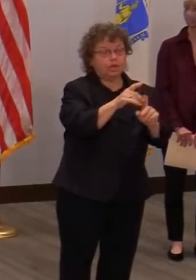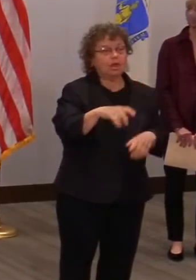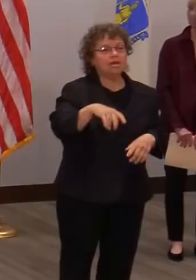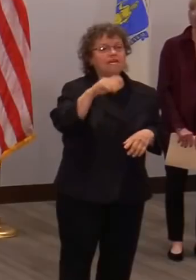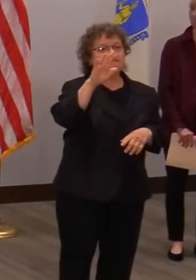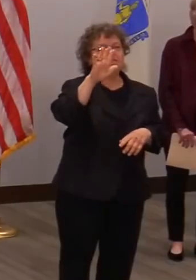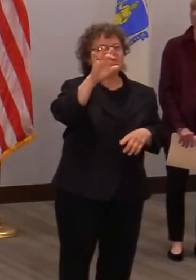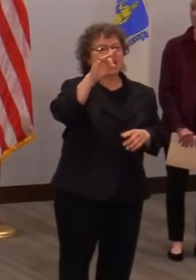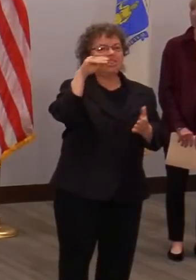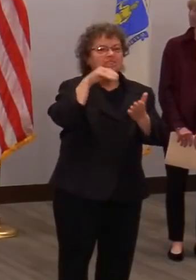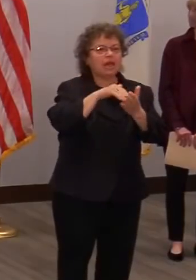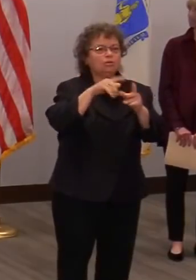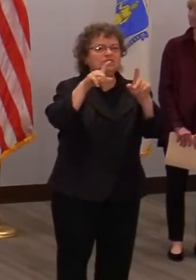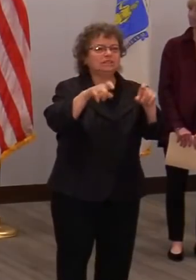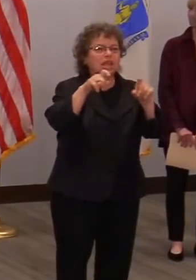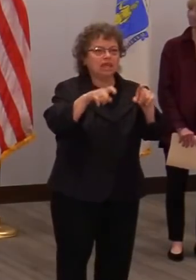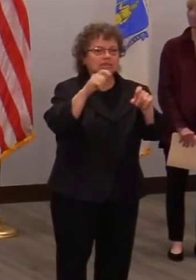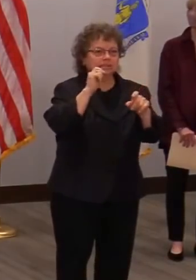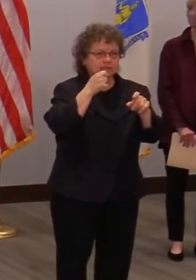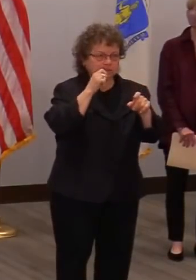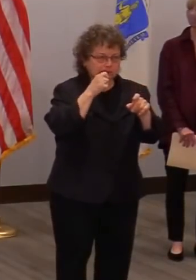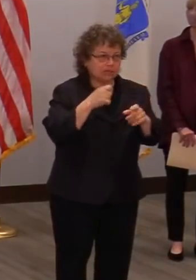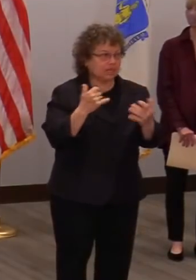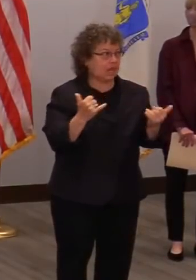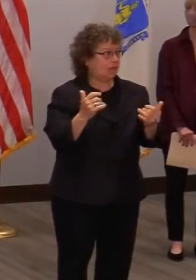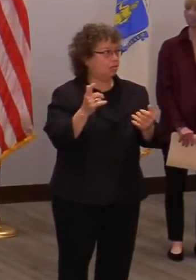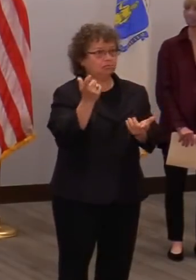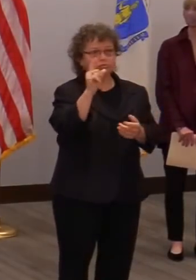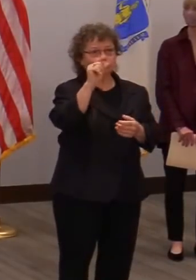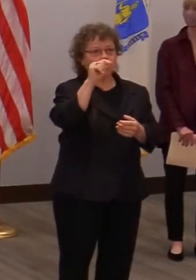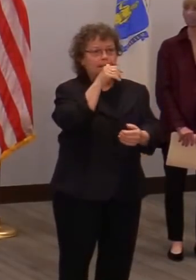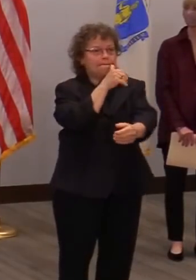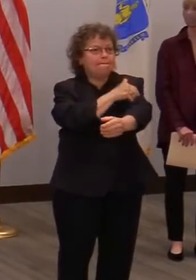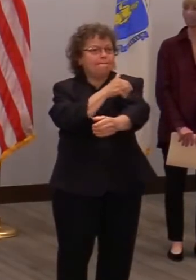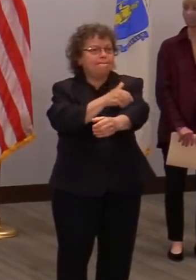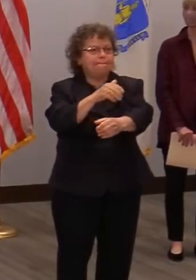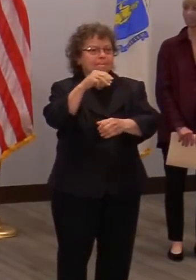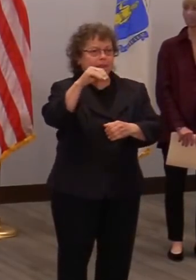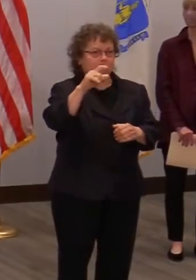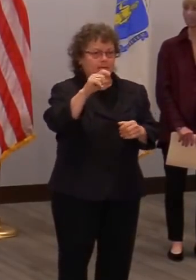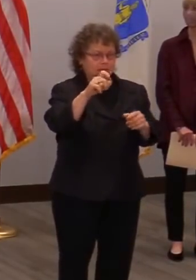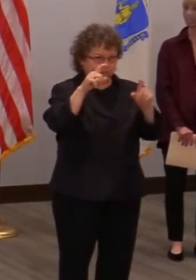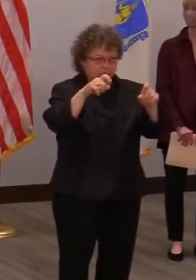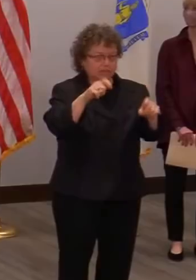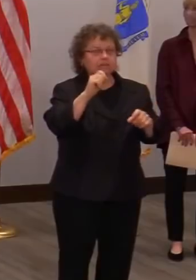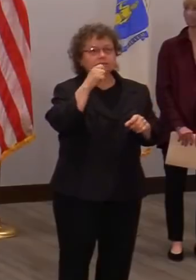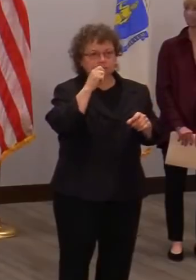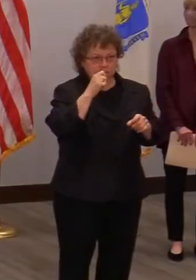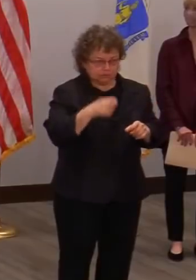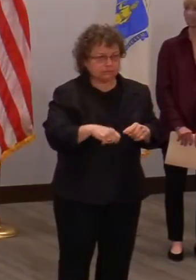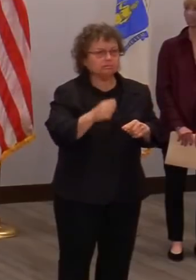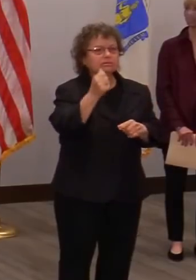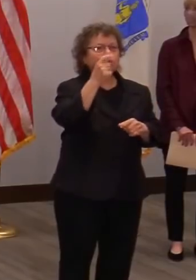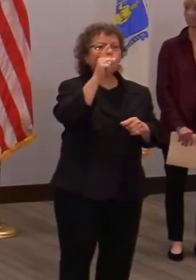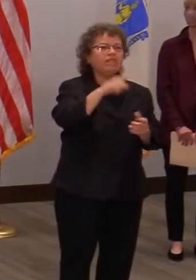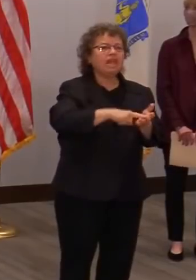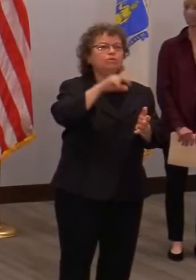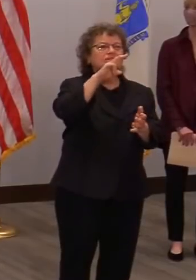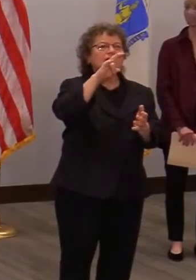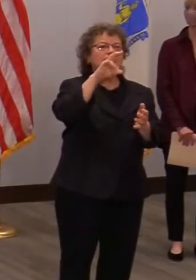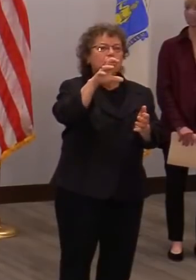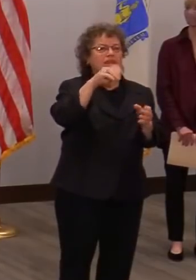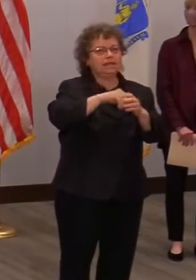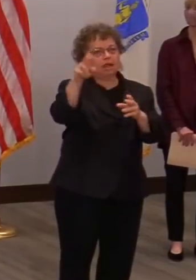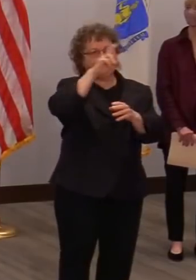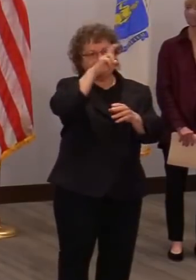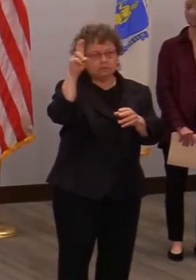tests. We're right around 20 million tests at this point that have been reported. 714 individuals are in the hospital